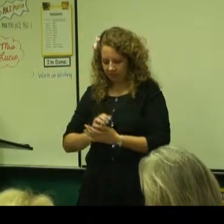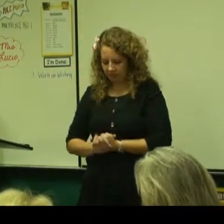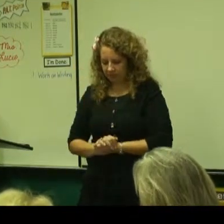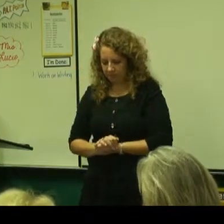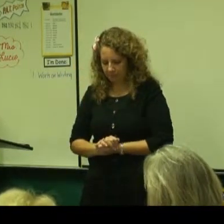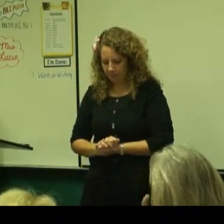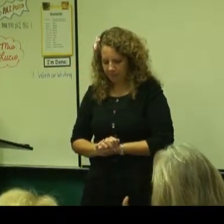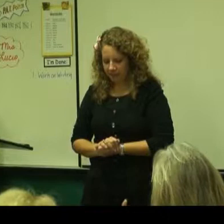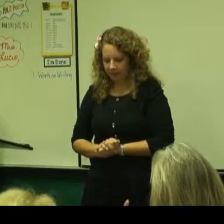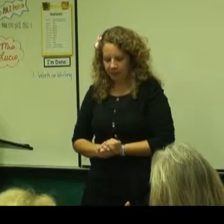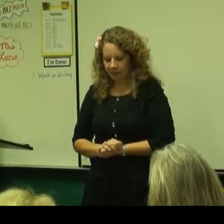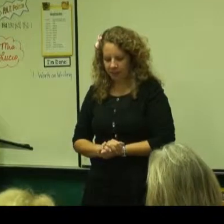Okay. And then